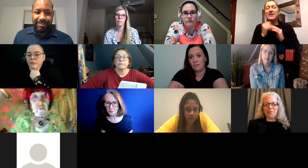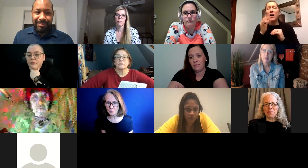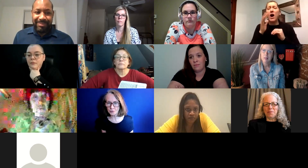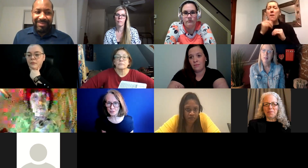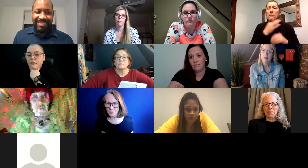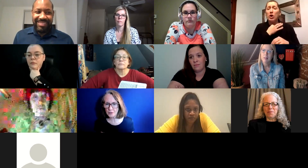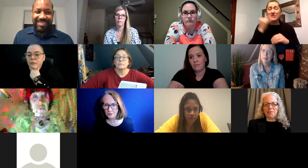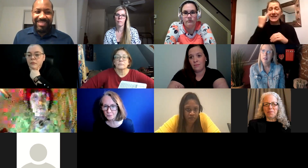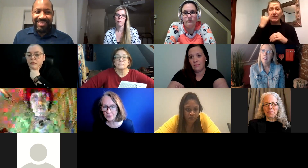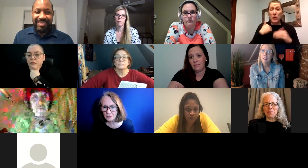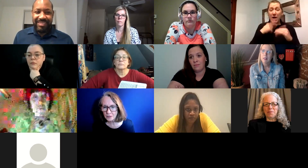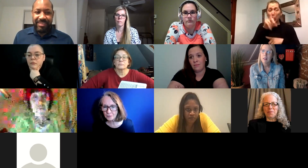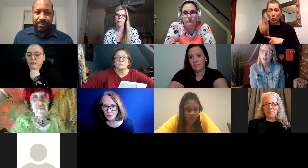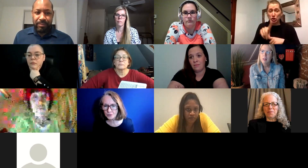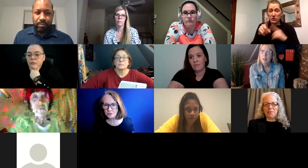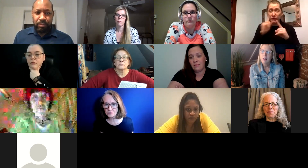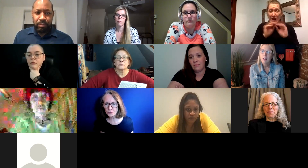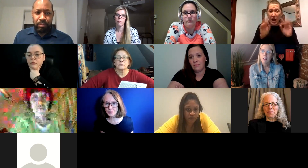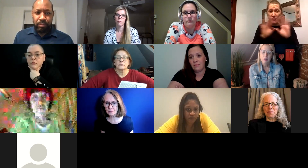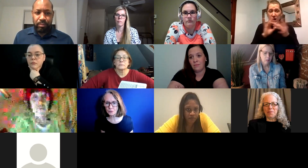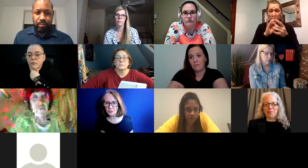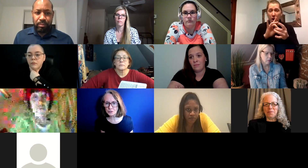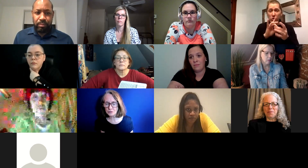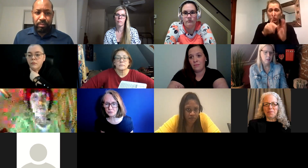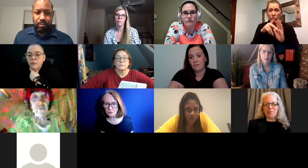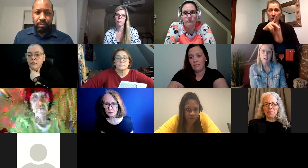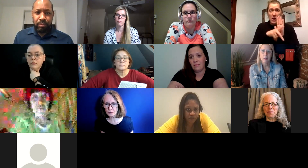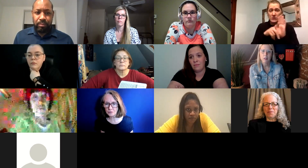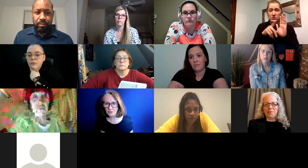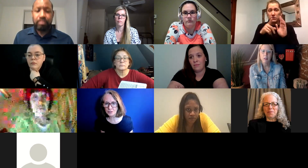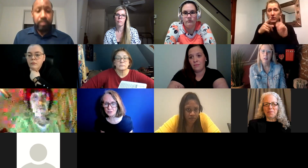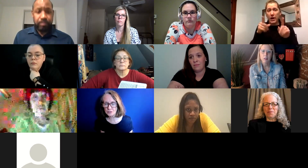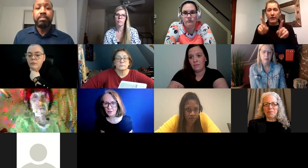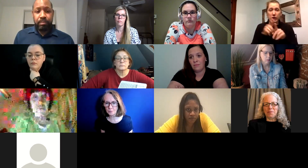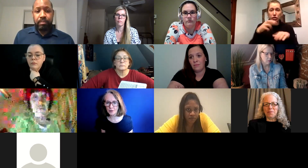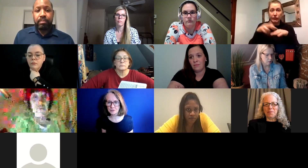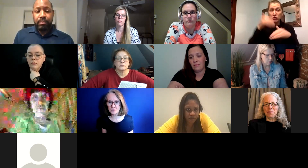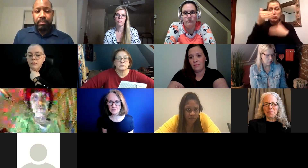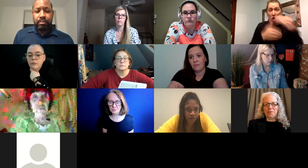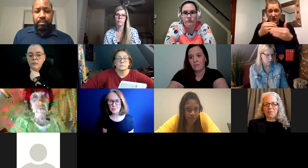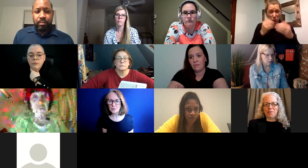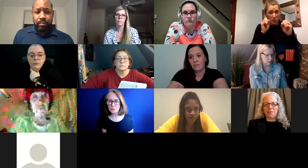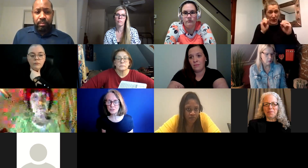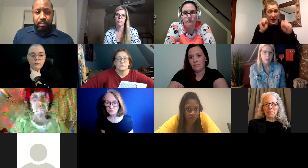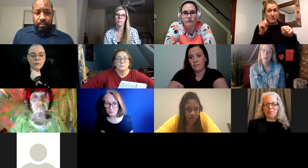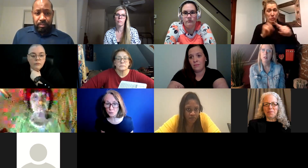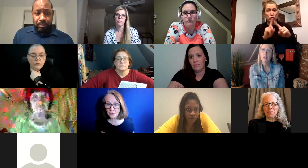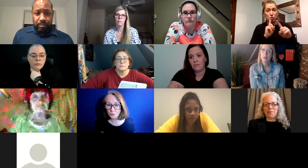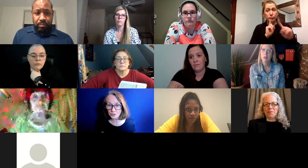you on the spot, Holly, but I'm curious if you have questions for clarifications about policies and procedures. If we have questions, are